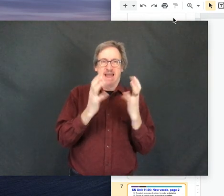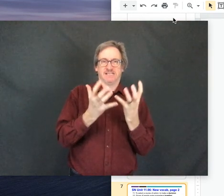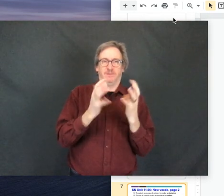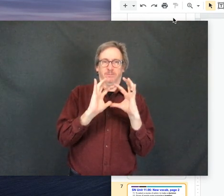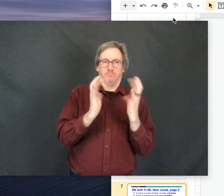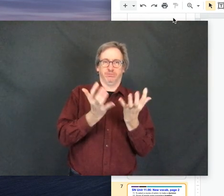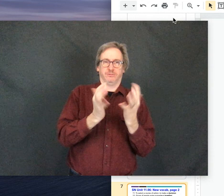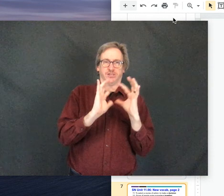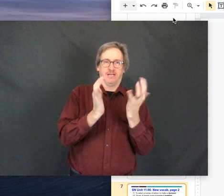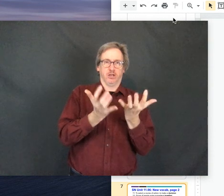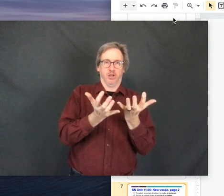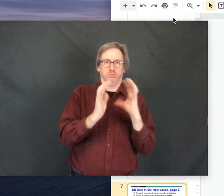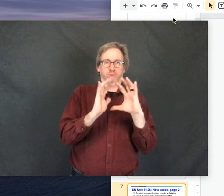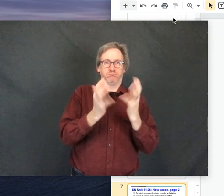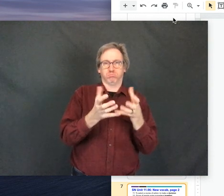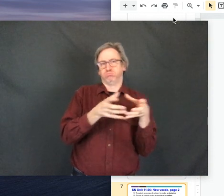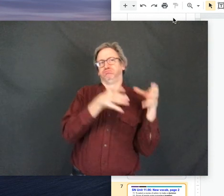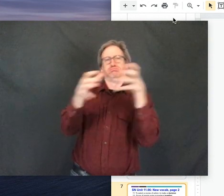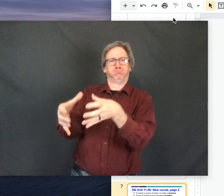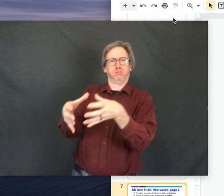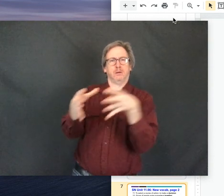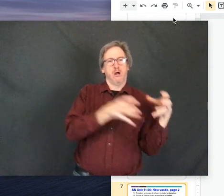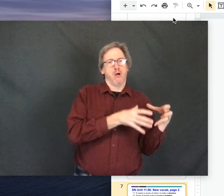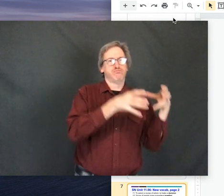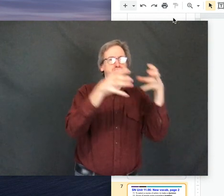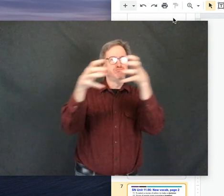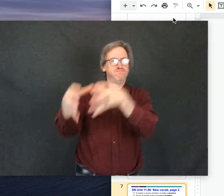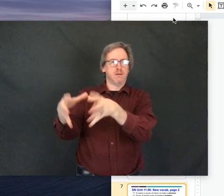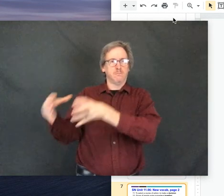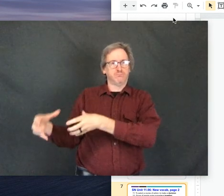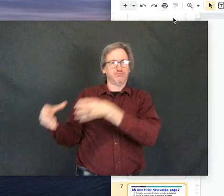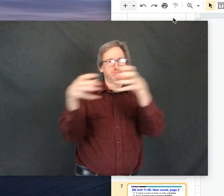a mass of people, just like a globe.